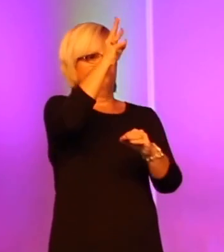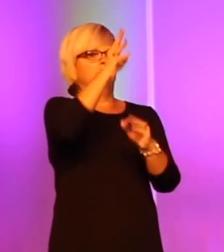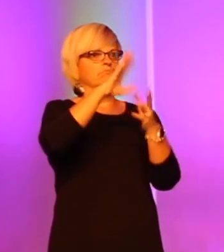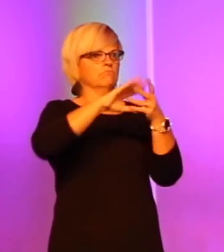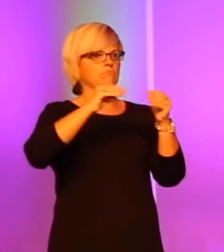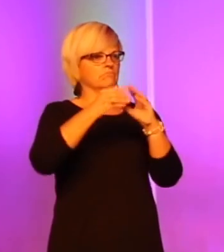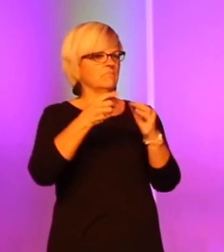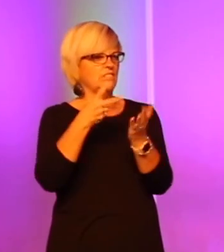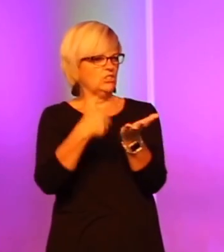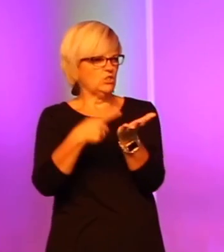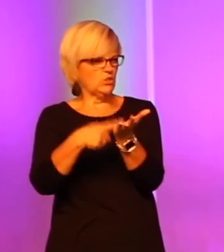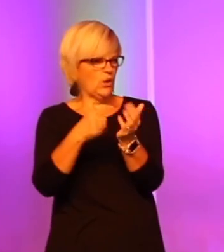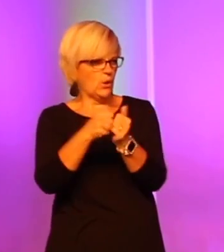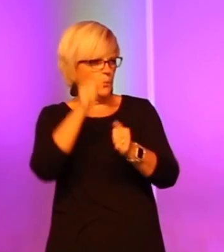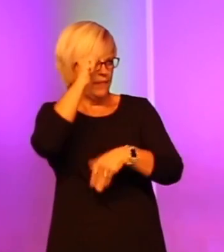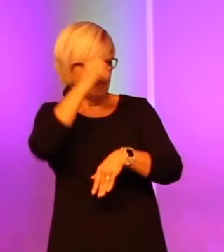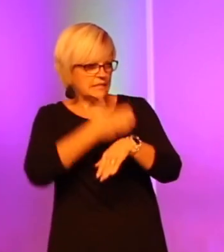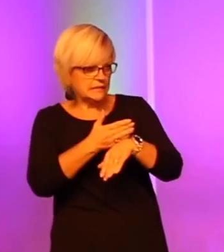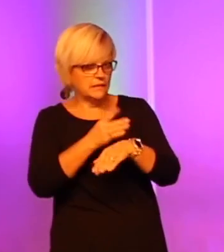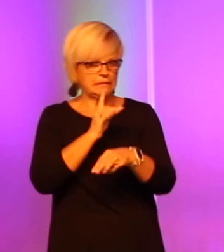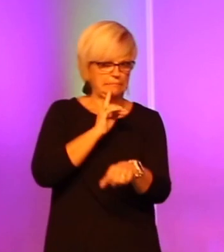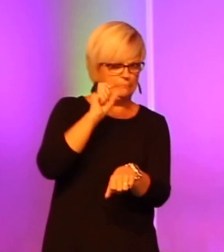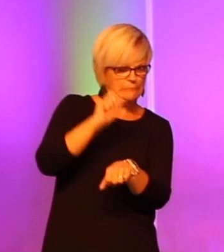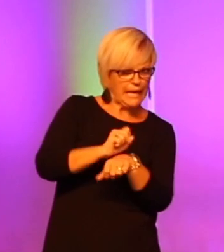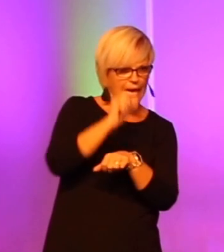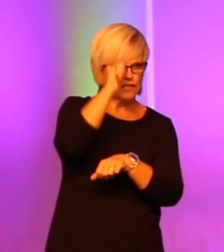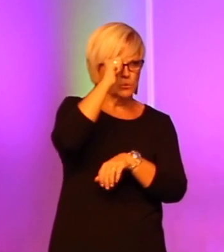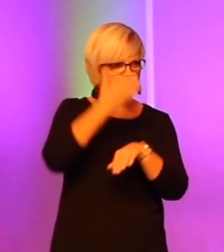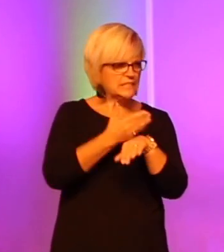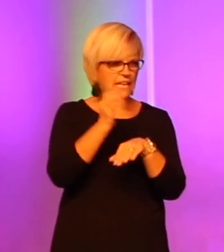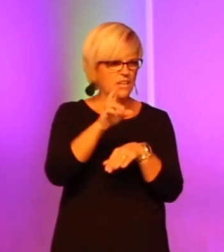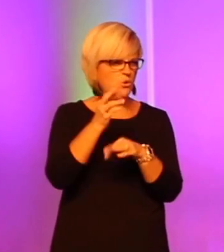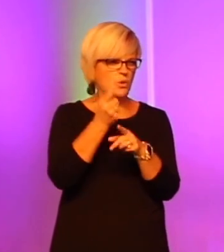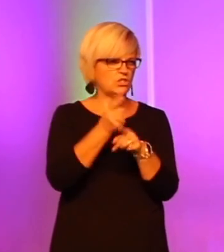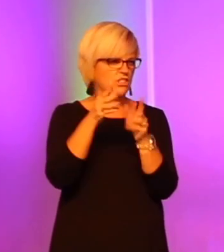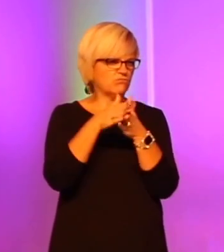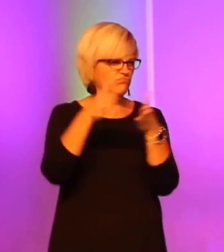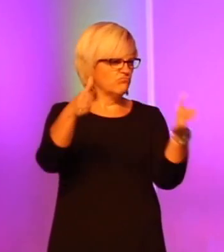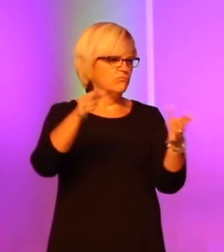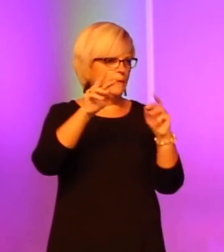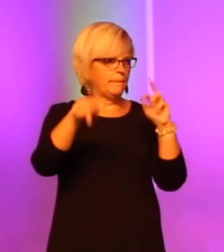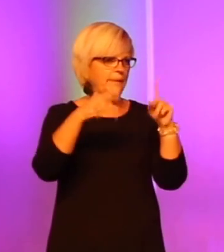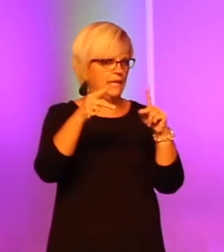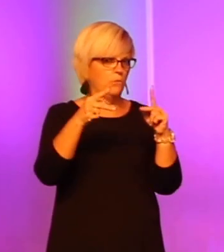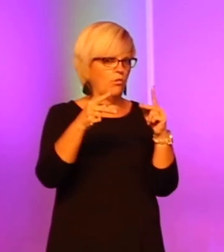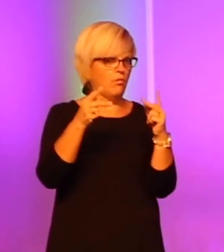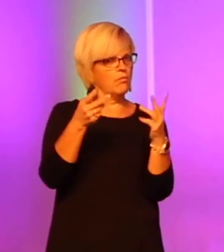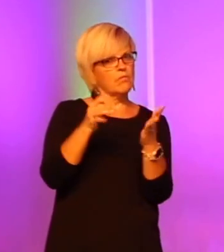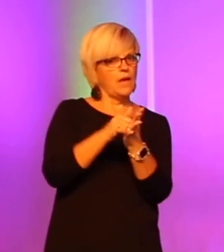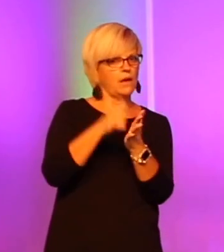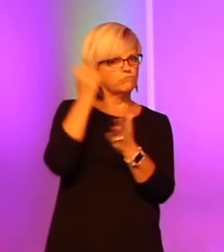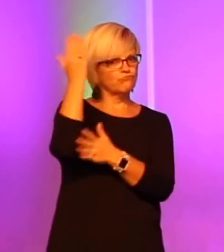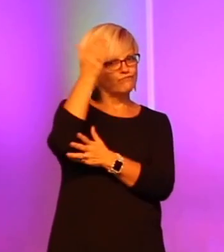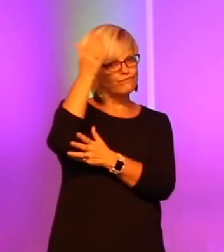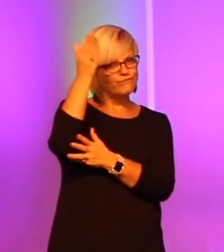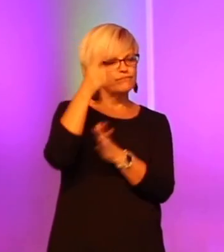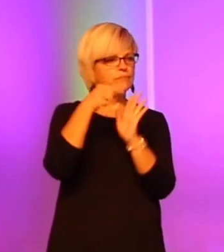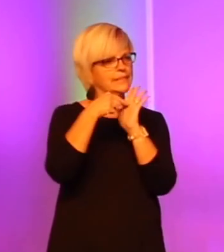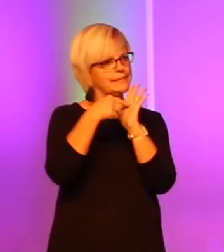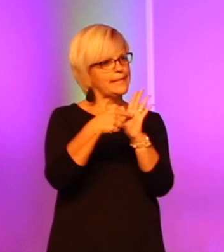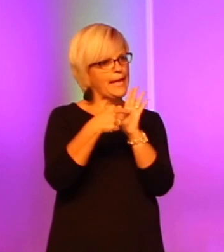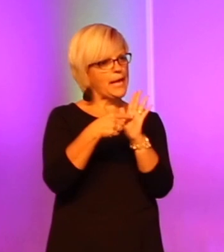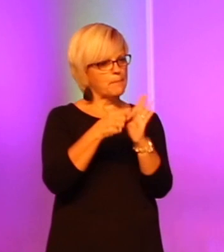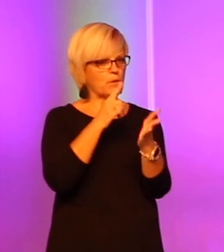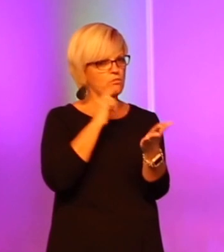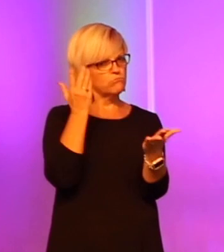to a son, whether it's one of his actual sons or just in general people that are listening to me, which is what we're doing today. He's using this example